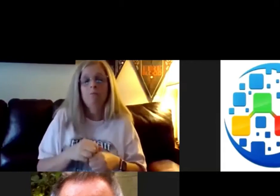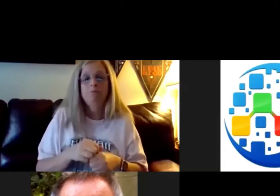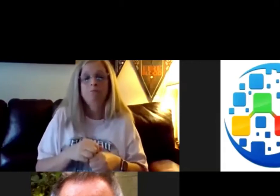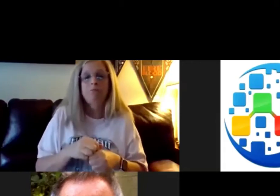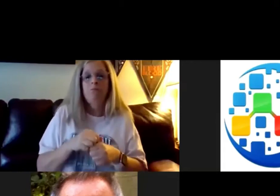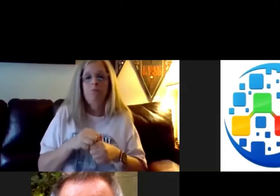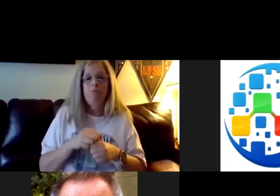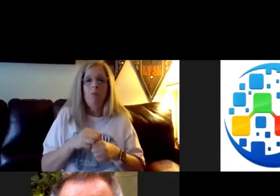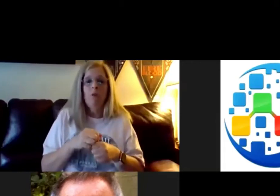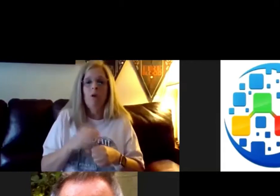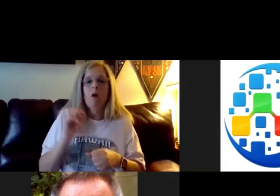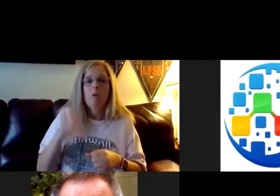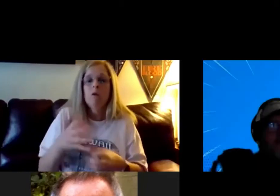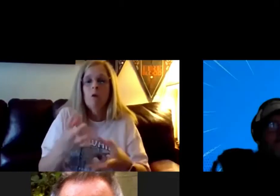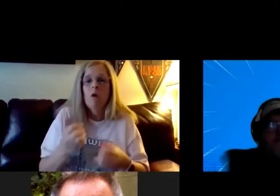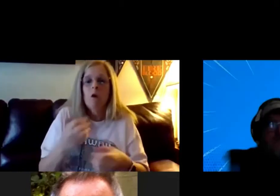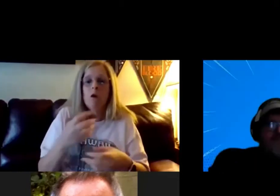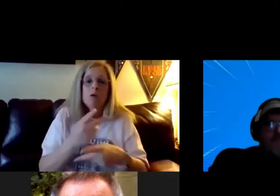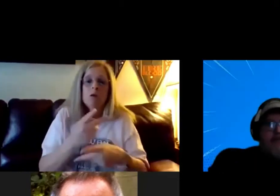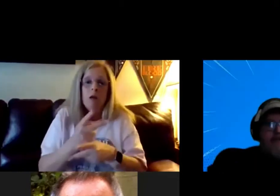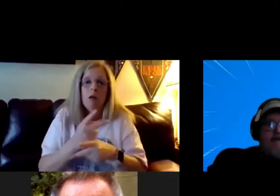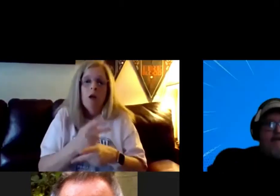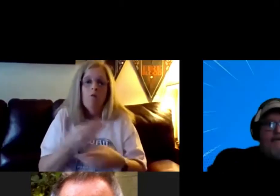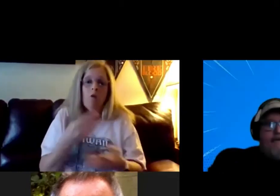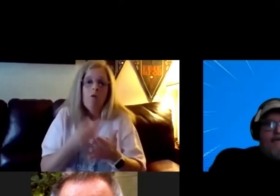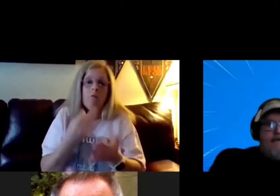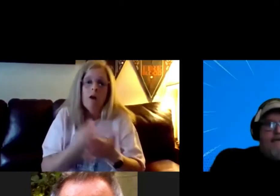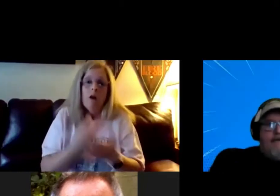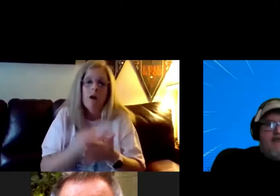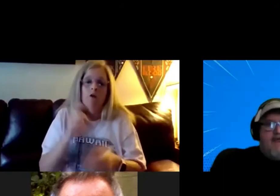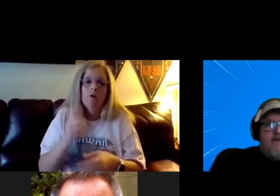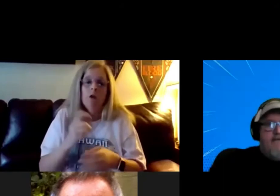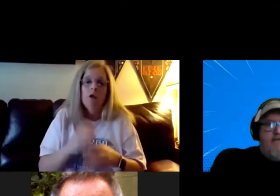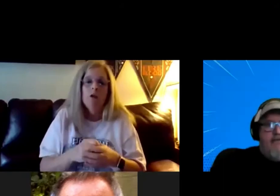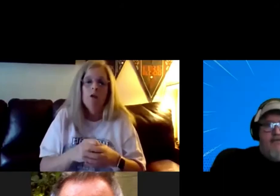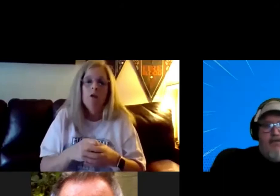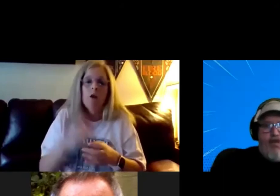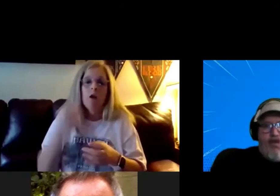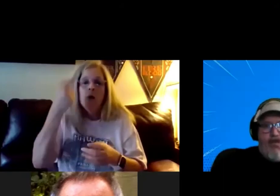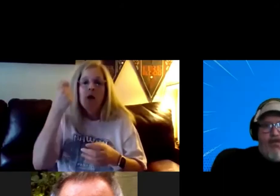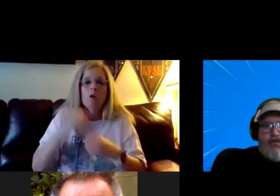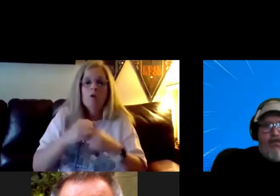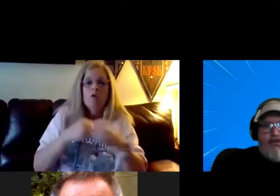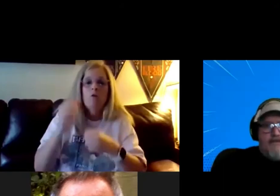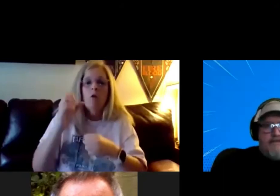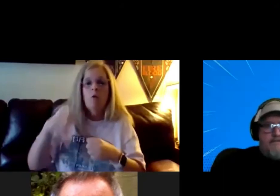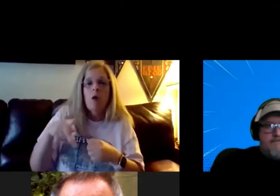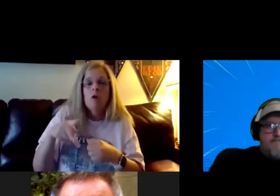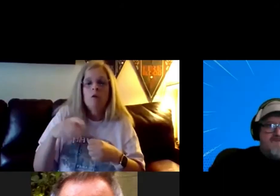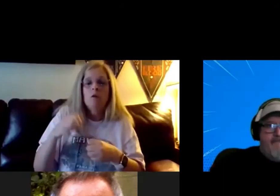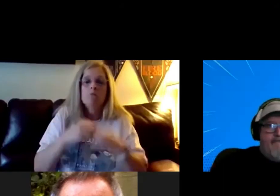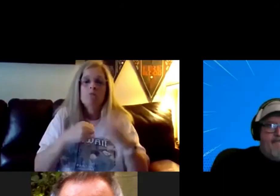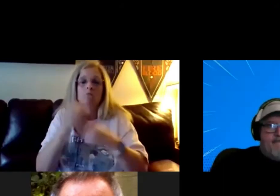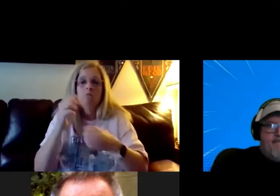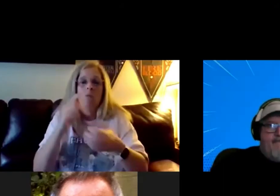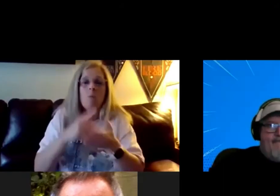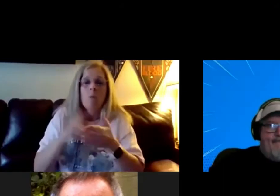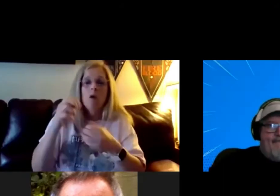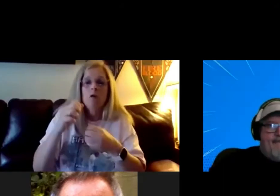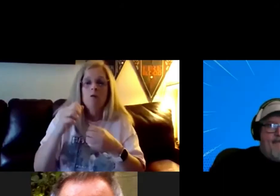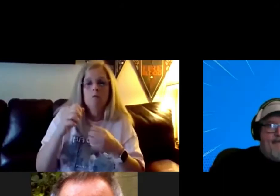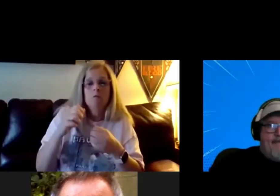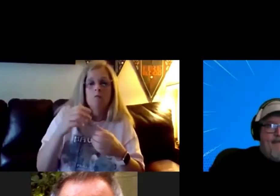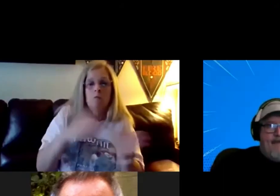to take care of our financial needs. And because of the structure of Onpassive, because of the structure of the pay plan of Onpassive,